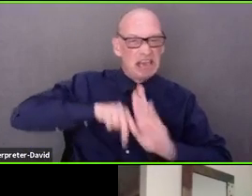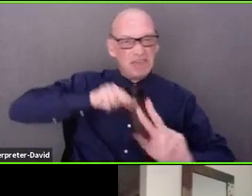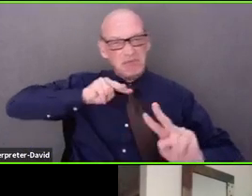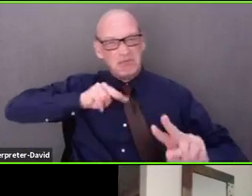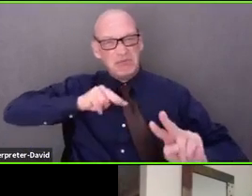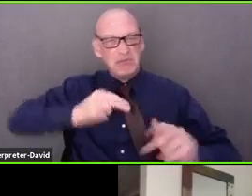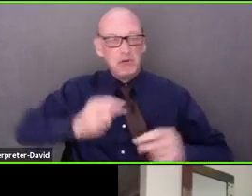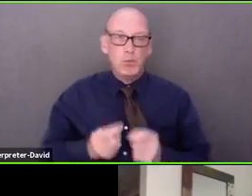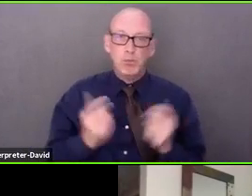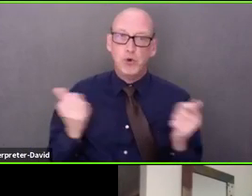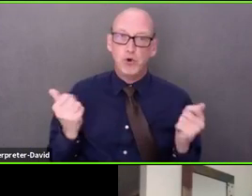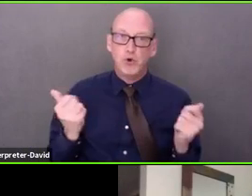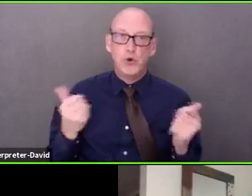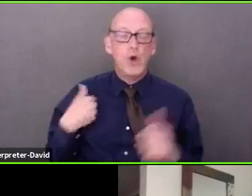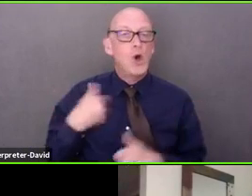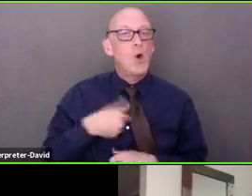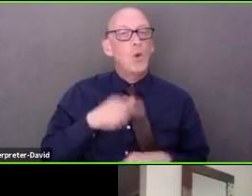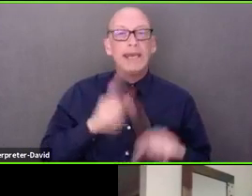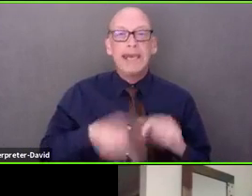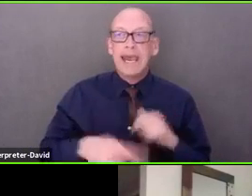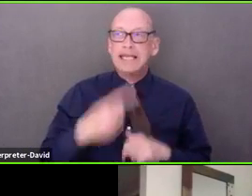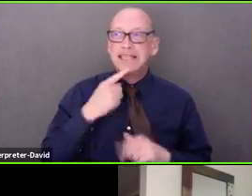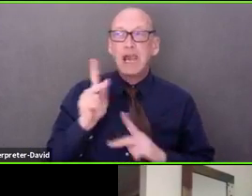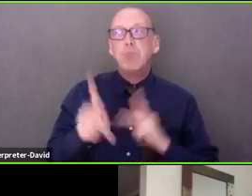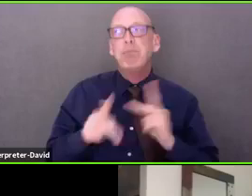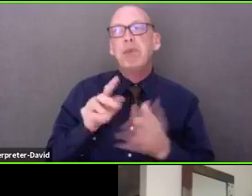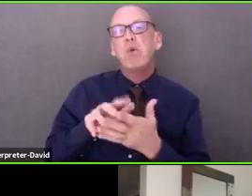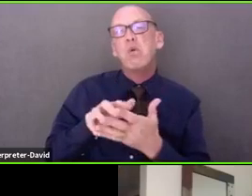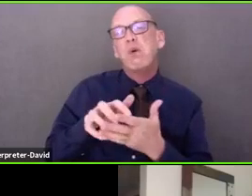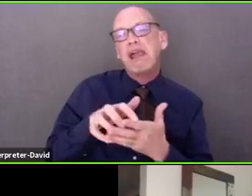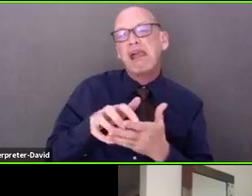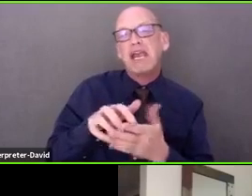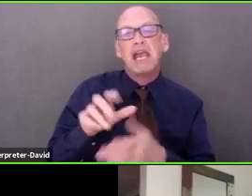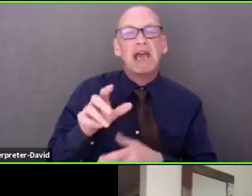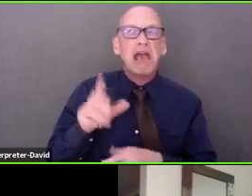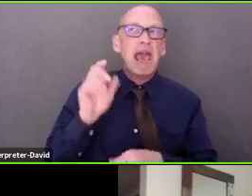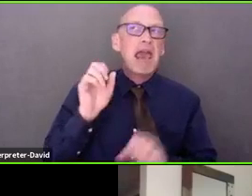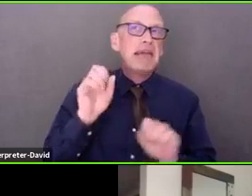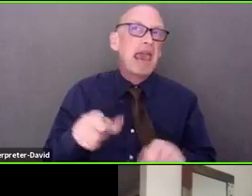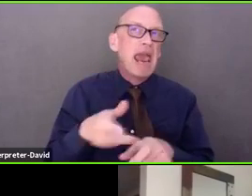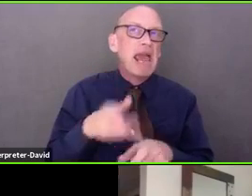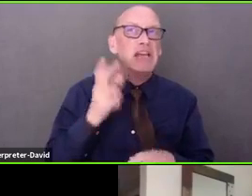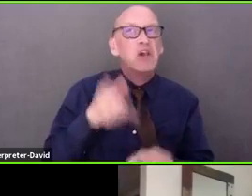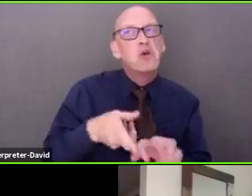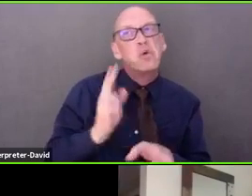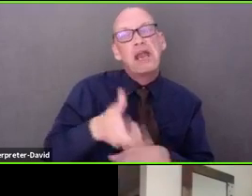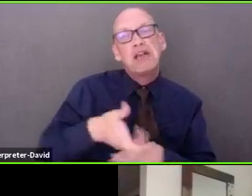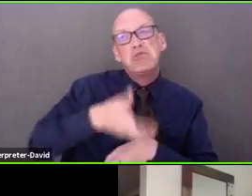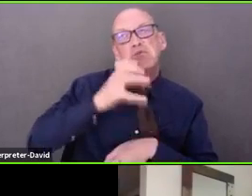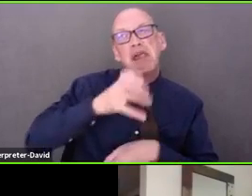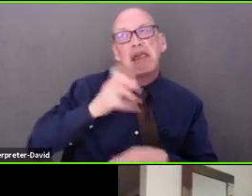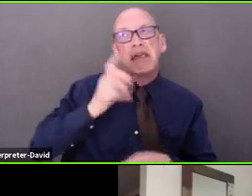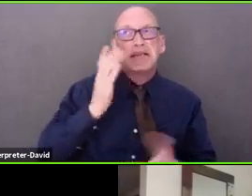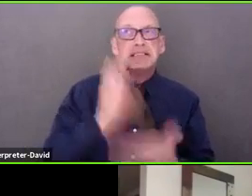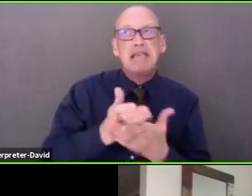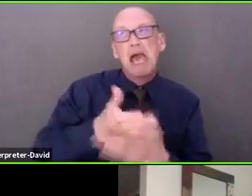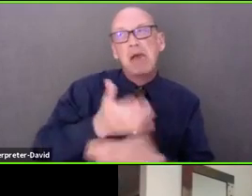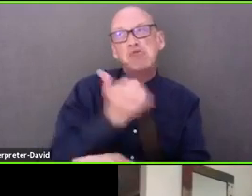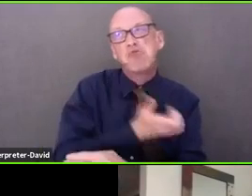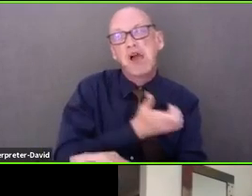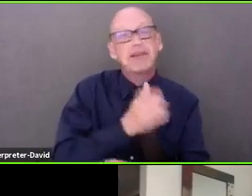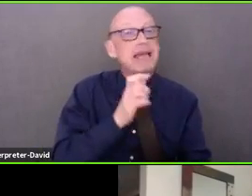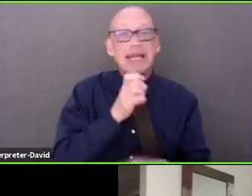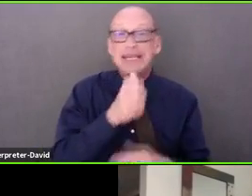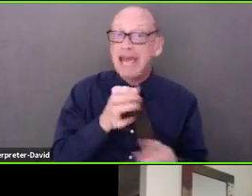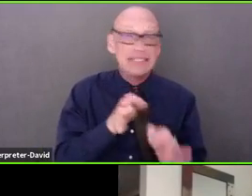to not say that people are weak. They should just be able to quit drinking. They should be able to quit using drugs. It's not